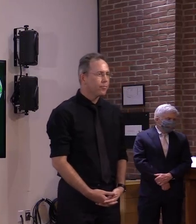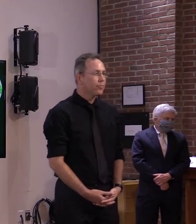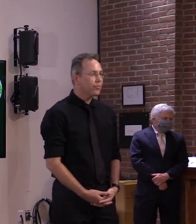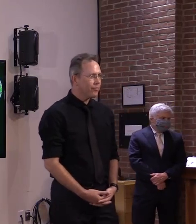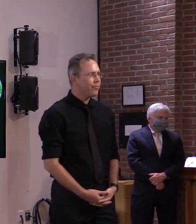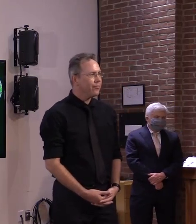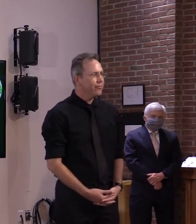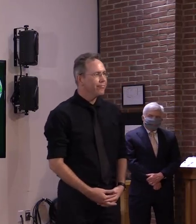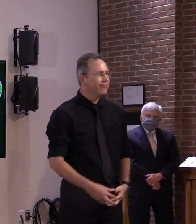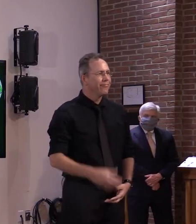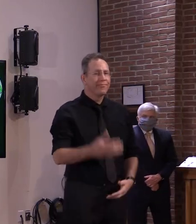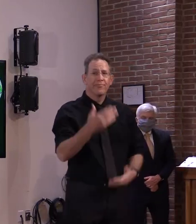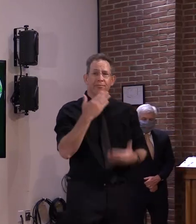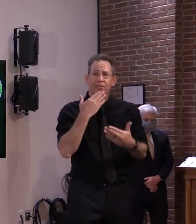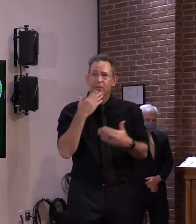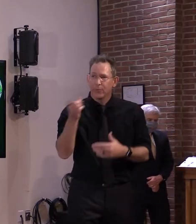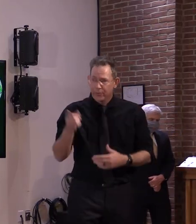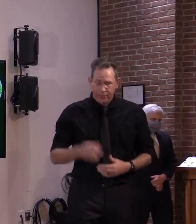Thank you, Secretary French.